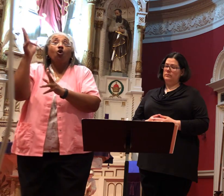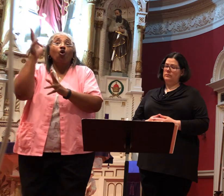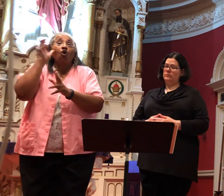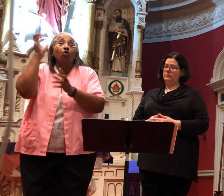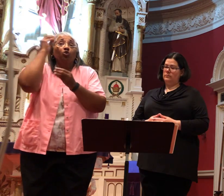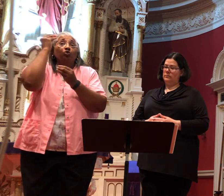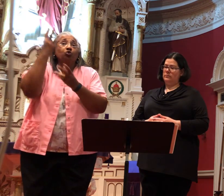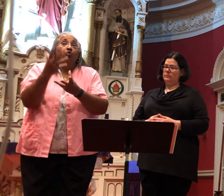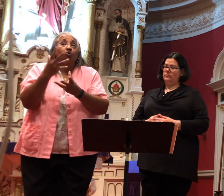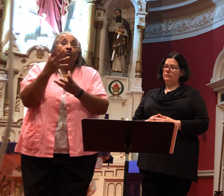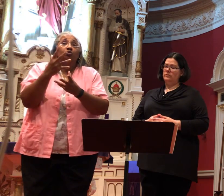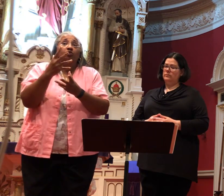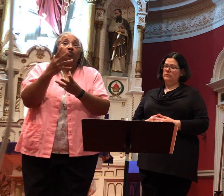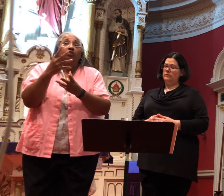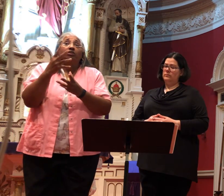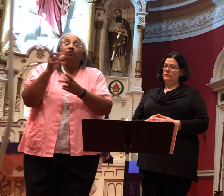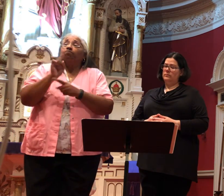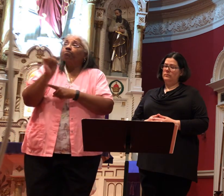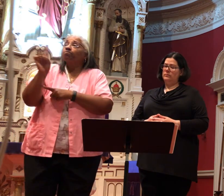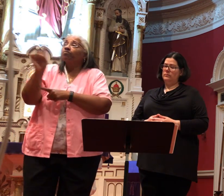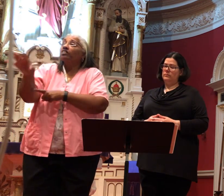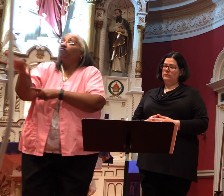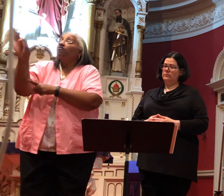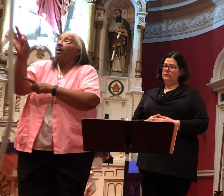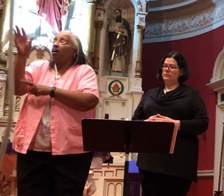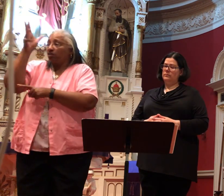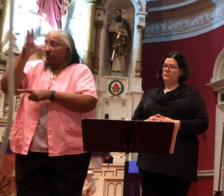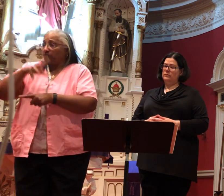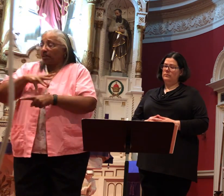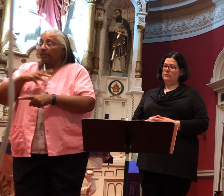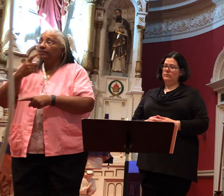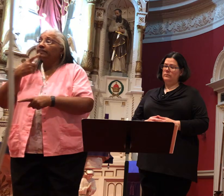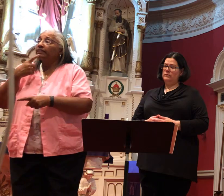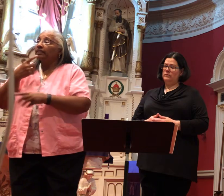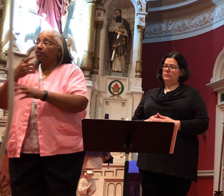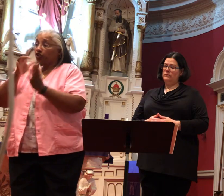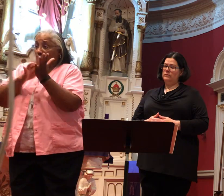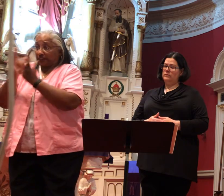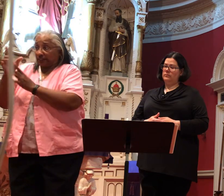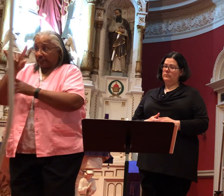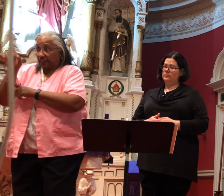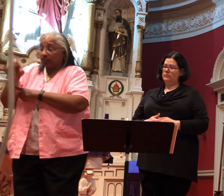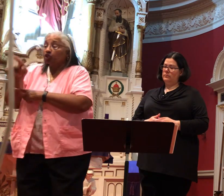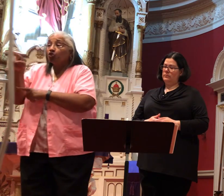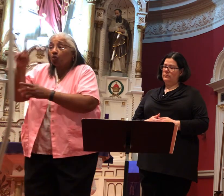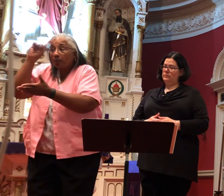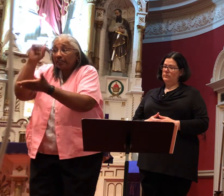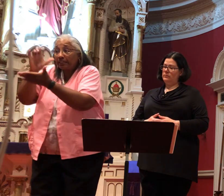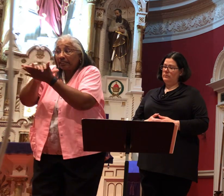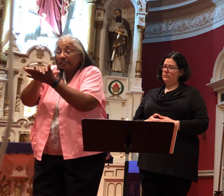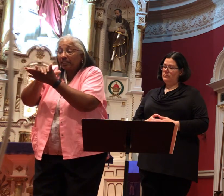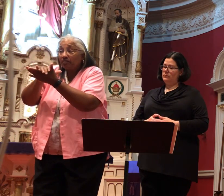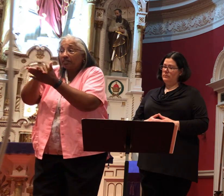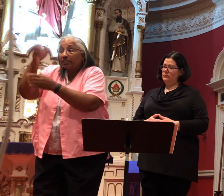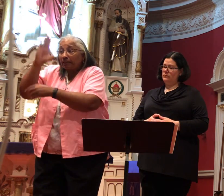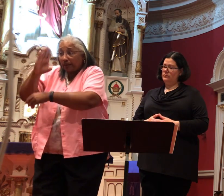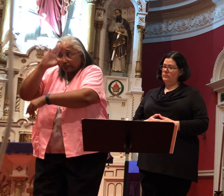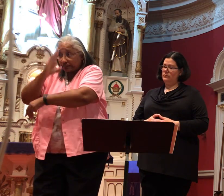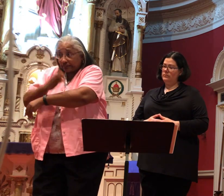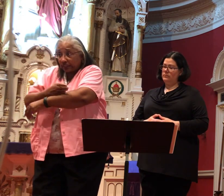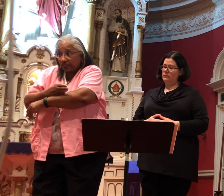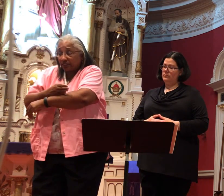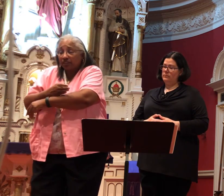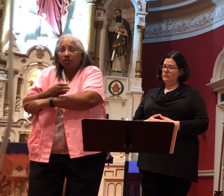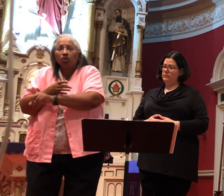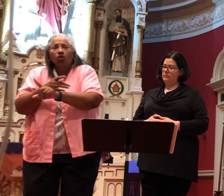found him and said, "Do you believe in the Son of Man?" He answered and said, "Who is he,